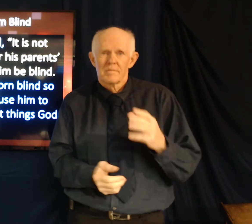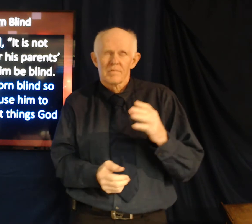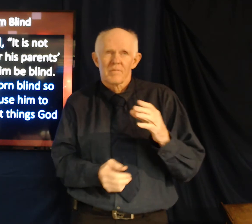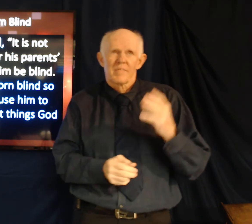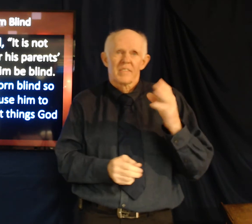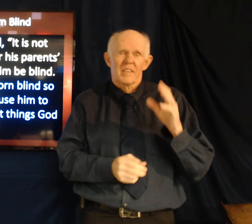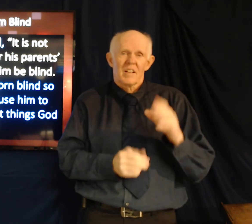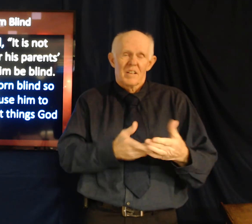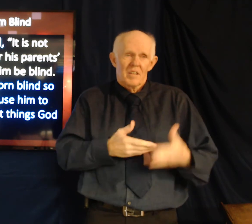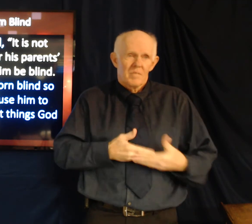he can do.